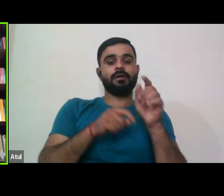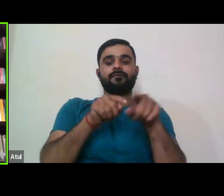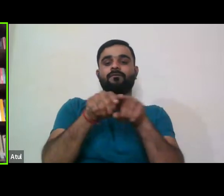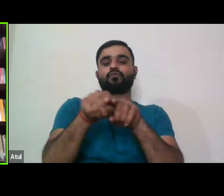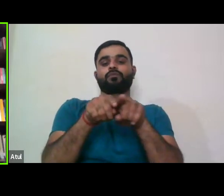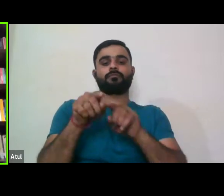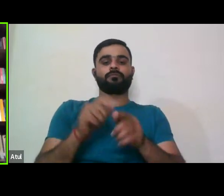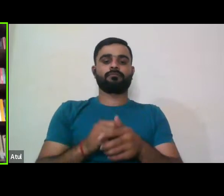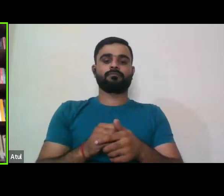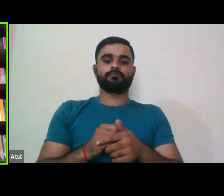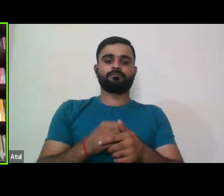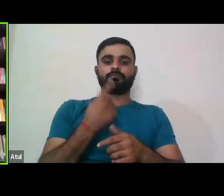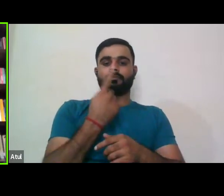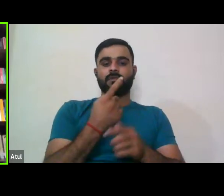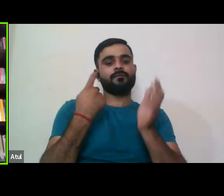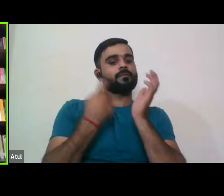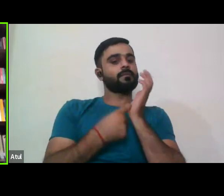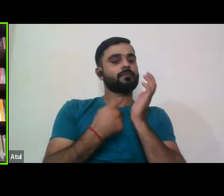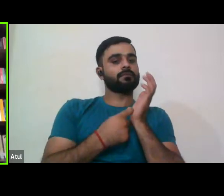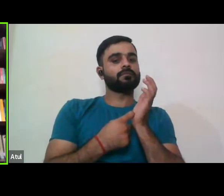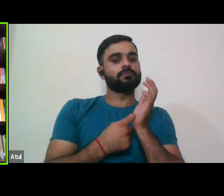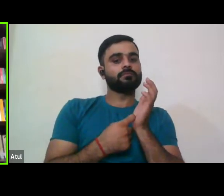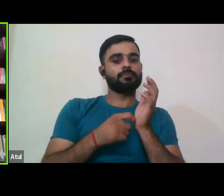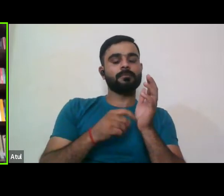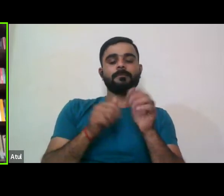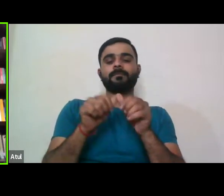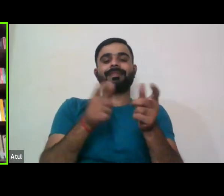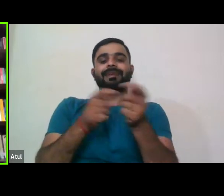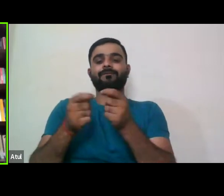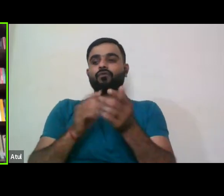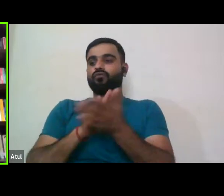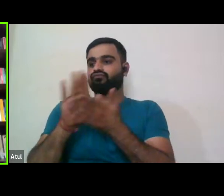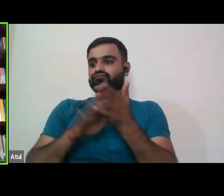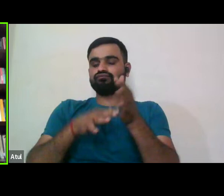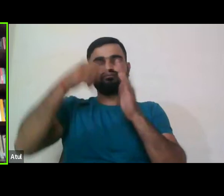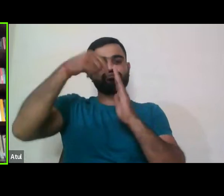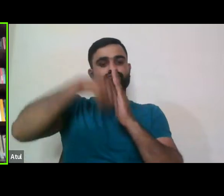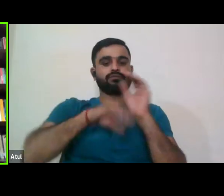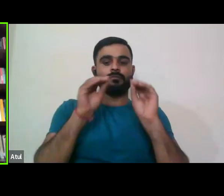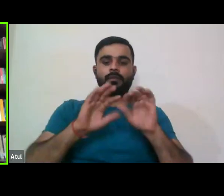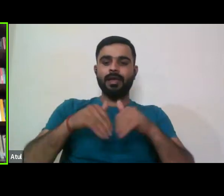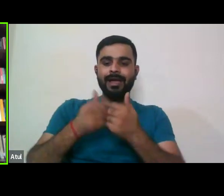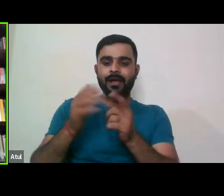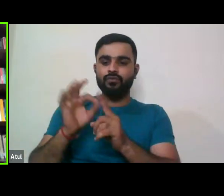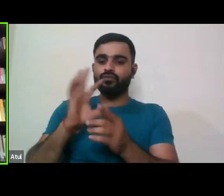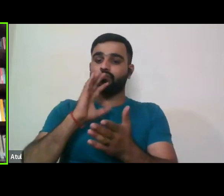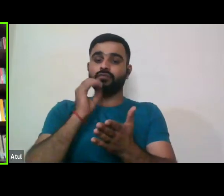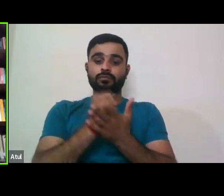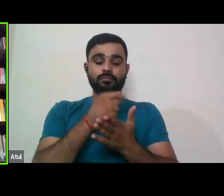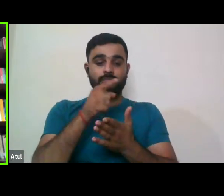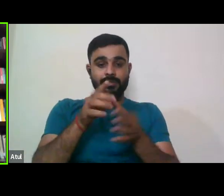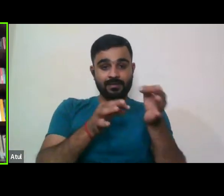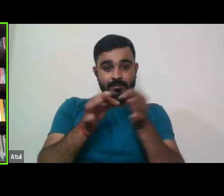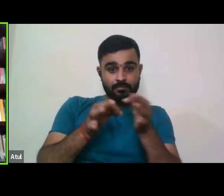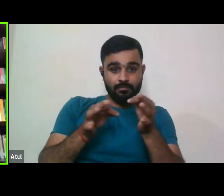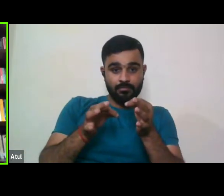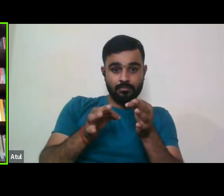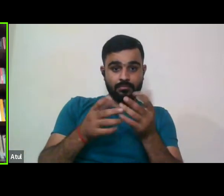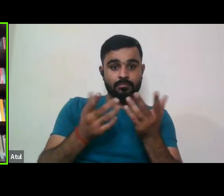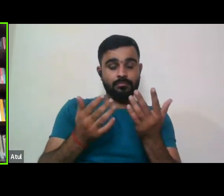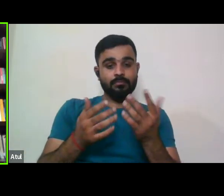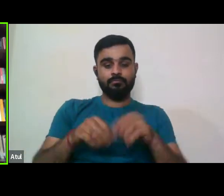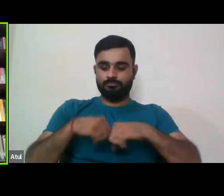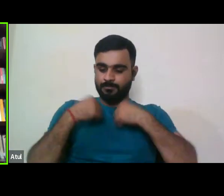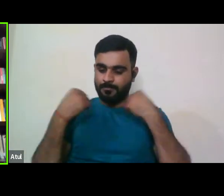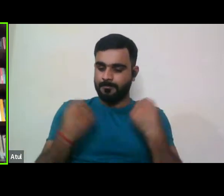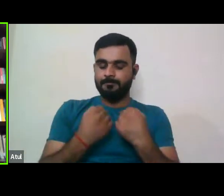example, one of the rules is, it's not as if administrators don't have discretion, but how do you ensure that their discretion is not just, acting